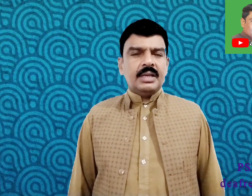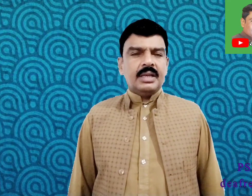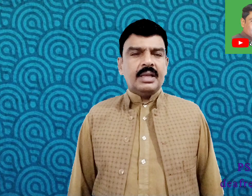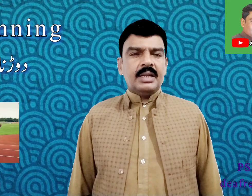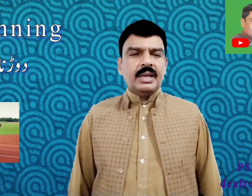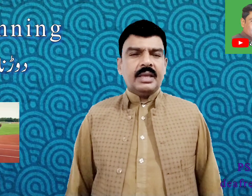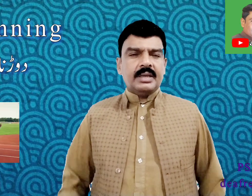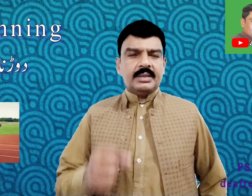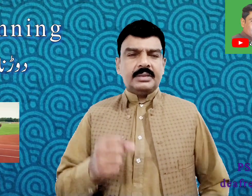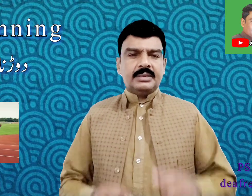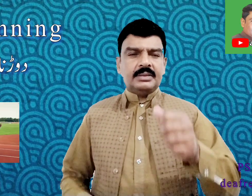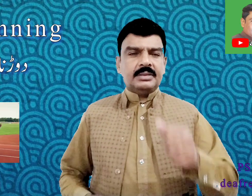running,